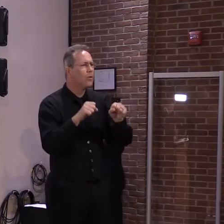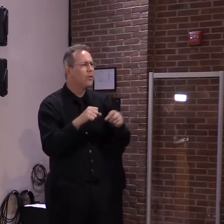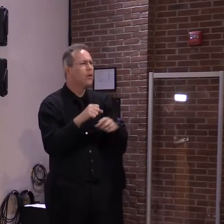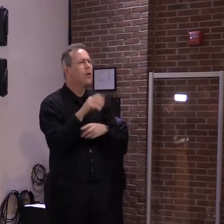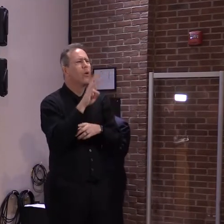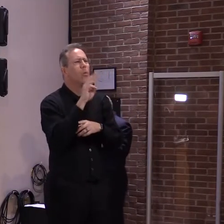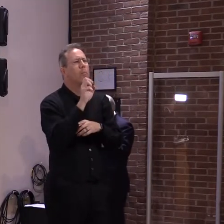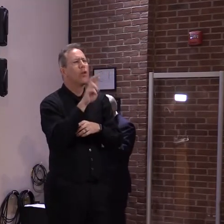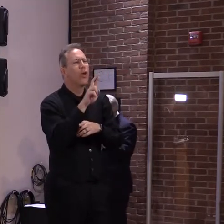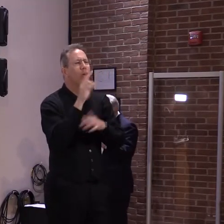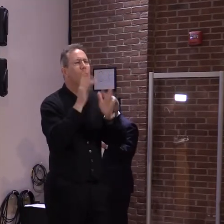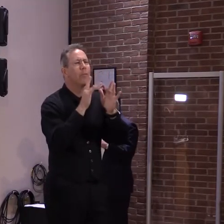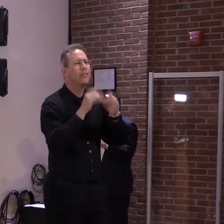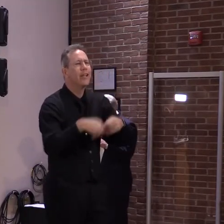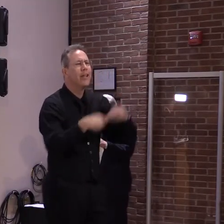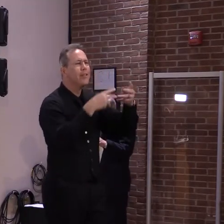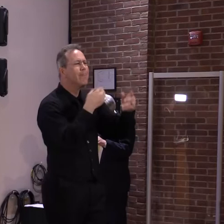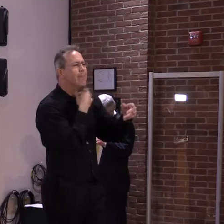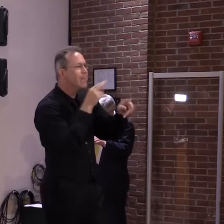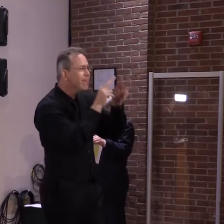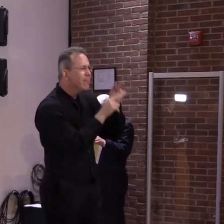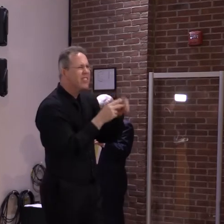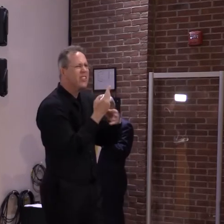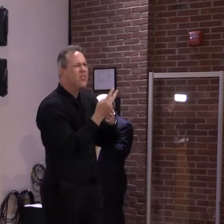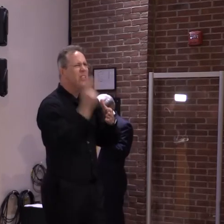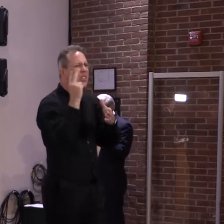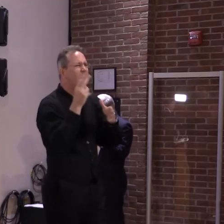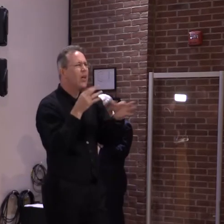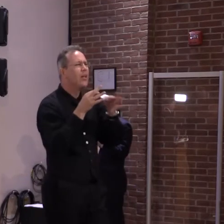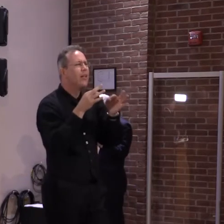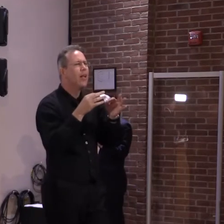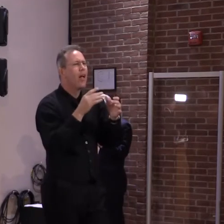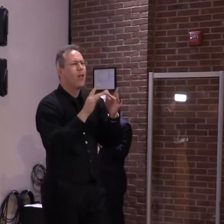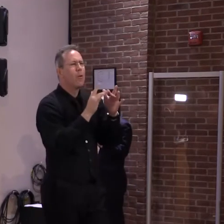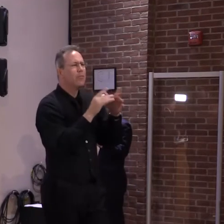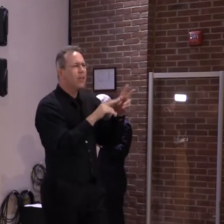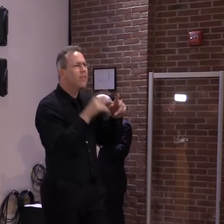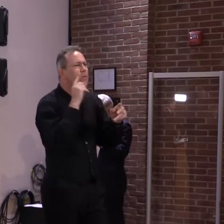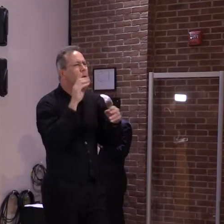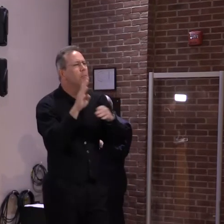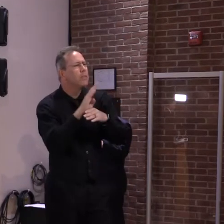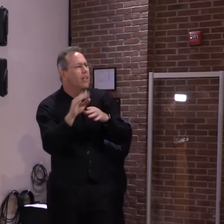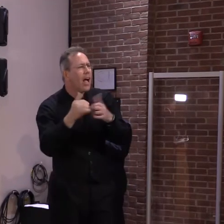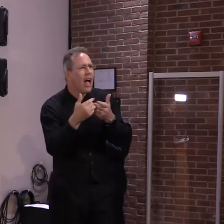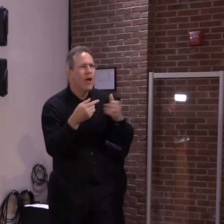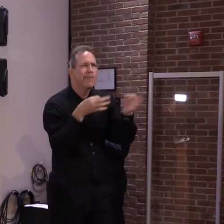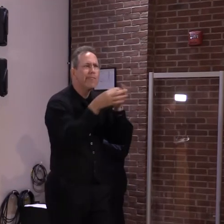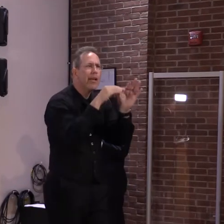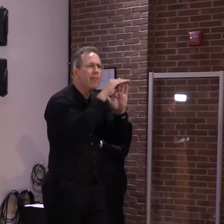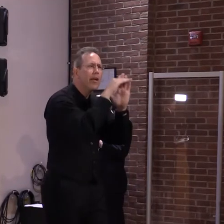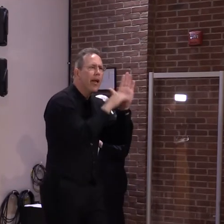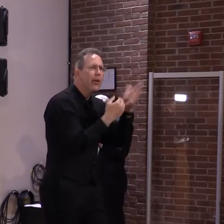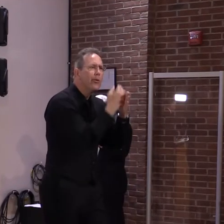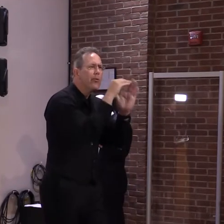how to interpret this new guidance. But again, we're happy to help folks navigate that.